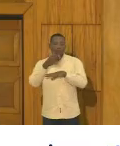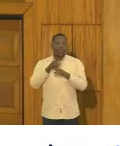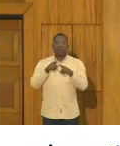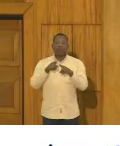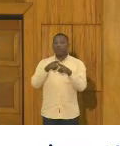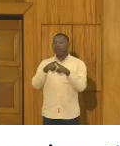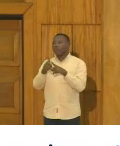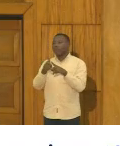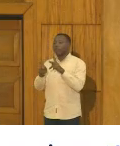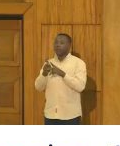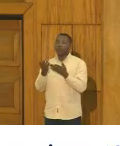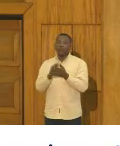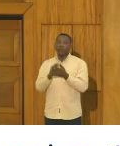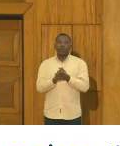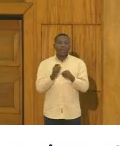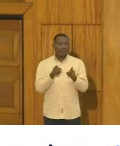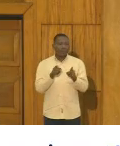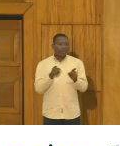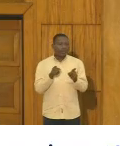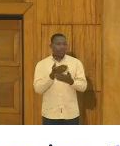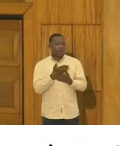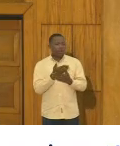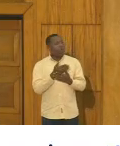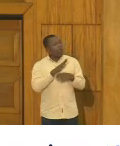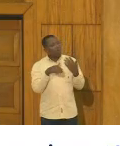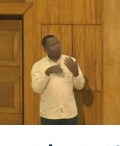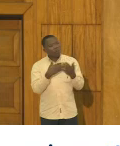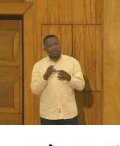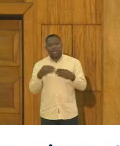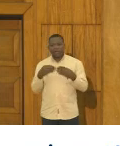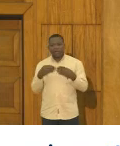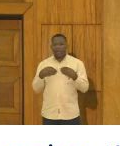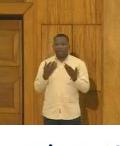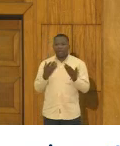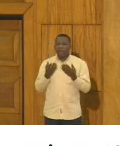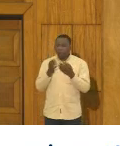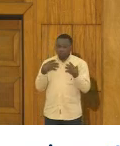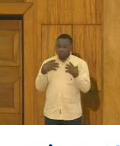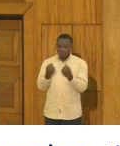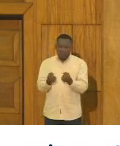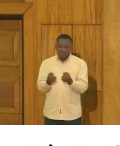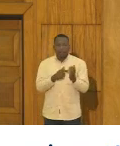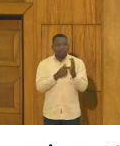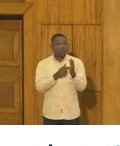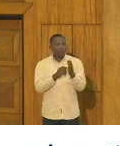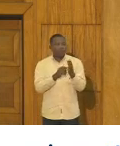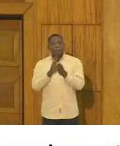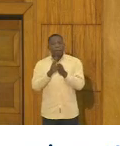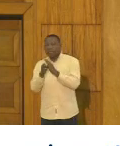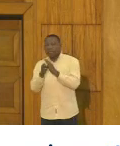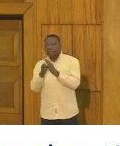populations. However, this acceptability may be strongly shaped by their characteristics, their